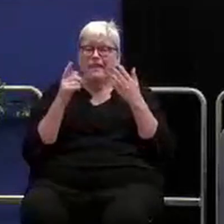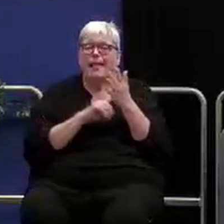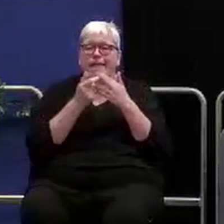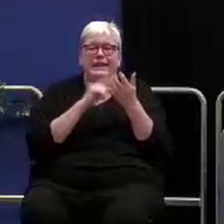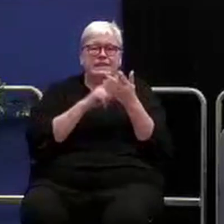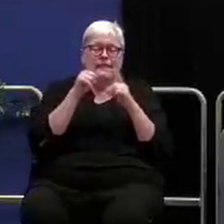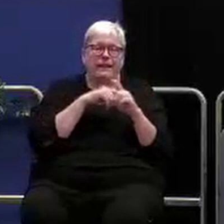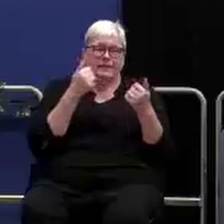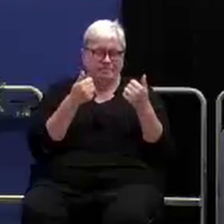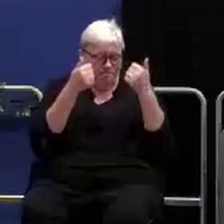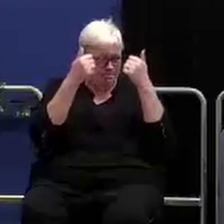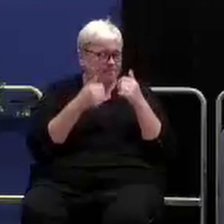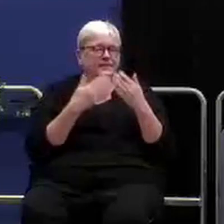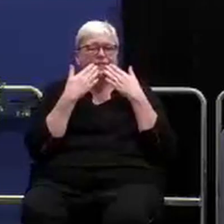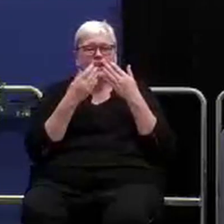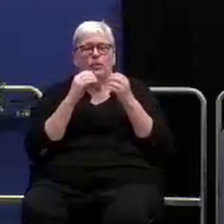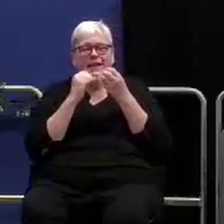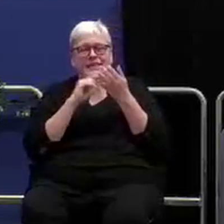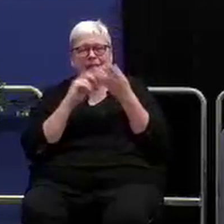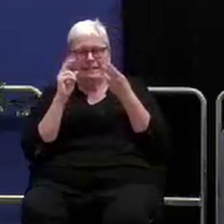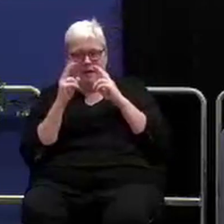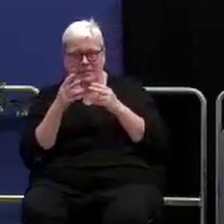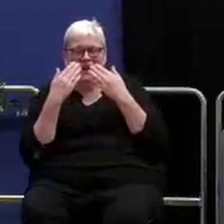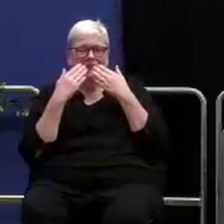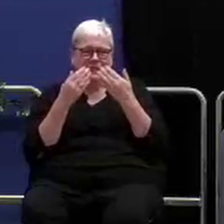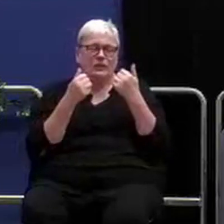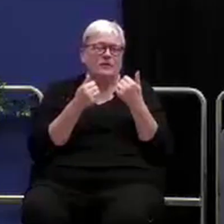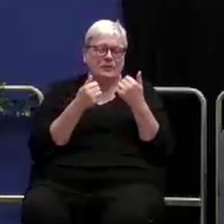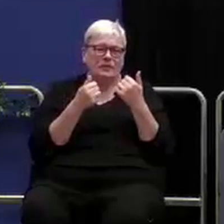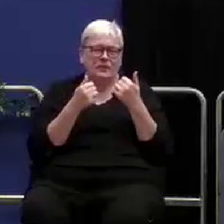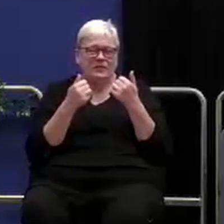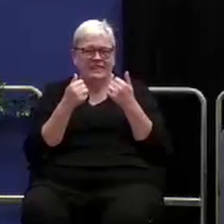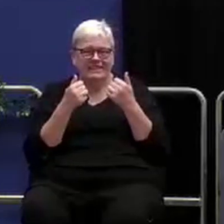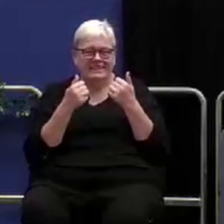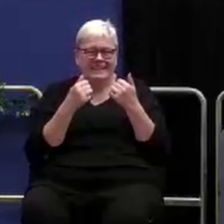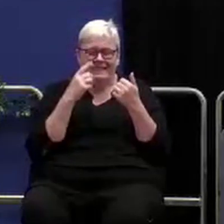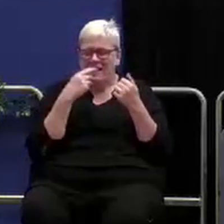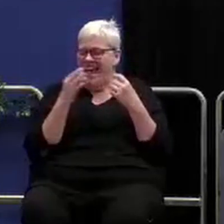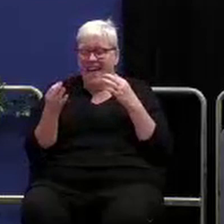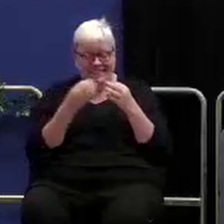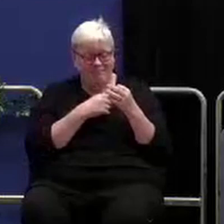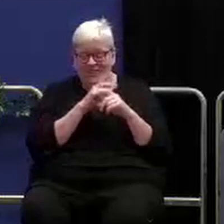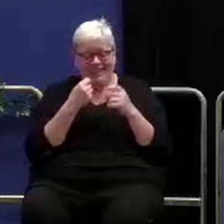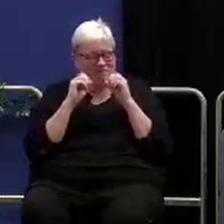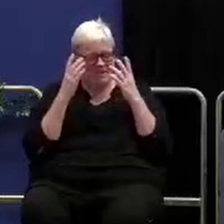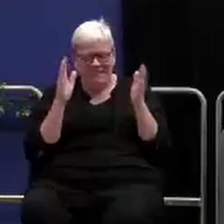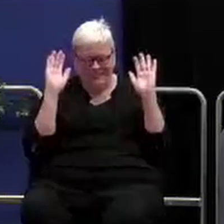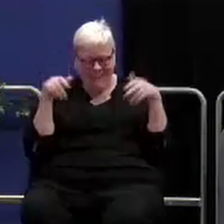Leslie, our wonderful BSL interpreter, who asked me not to call her wonderful before I did that.